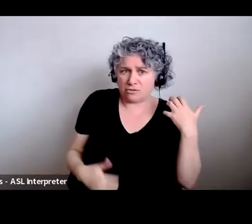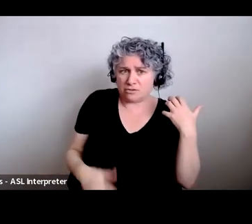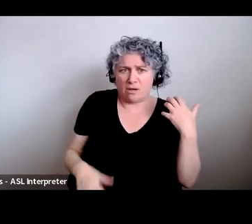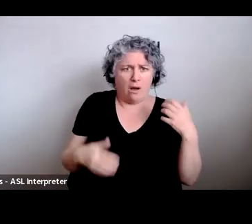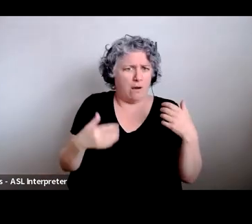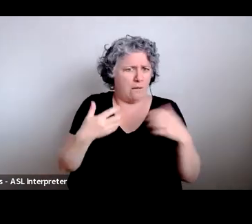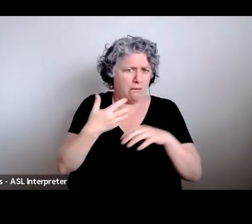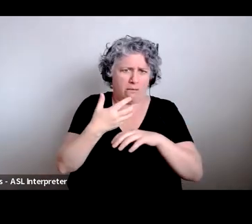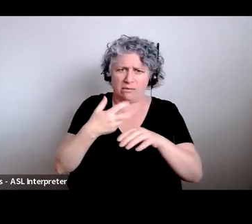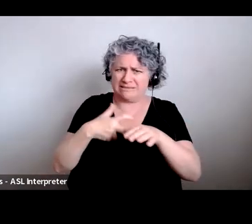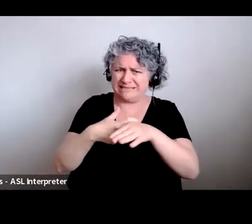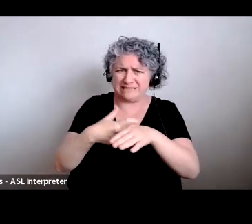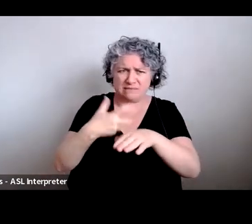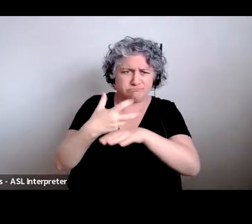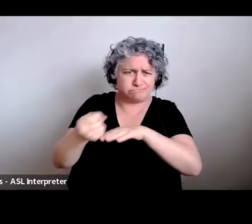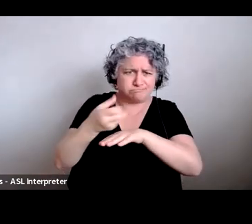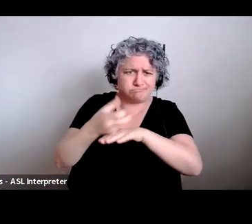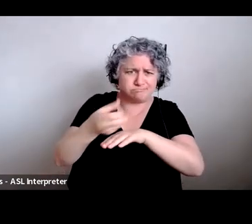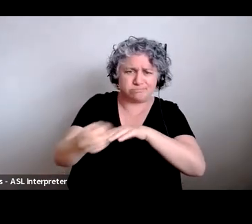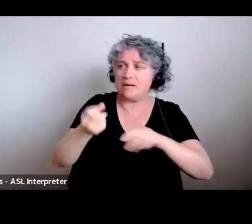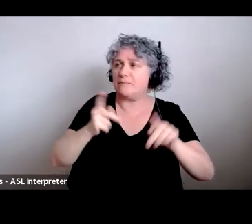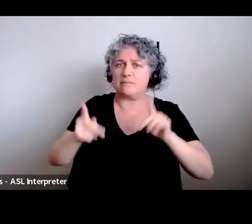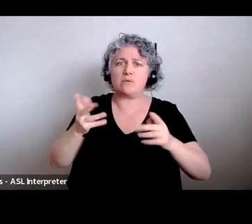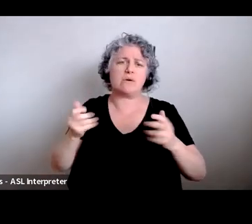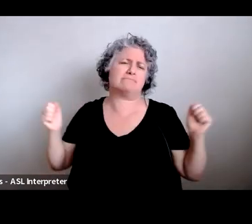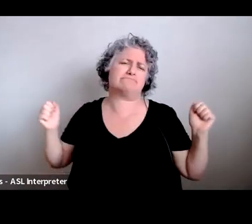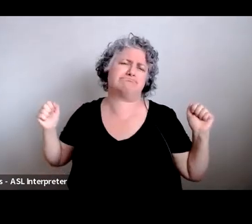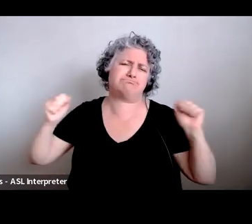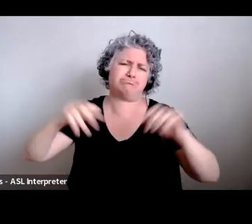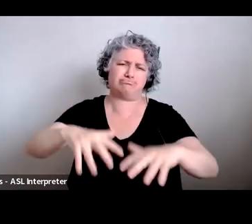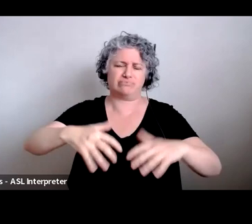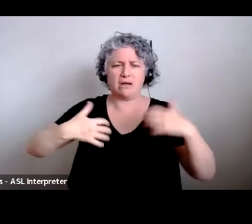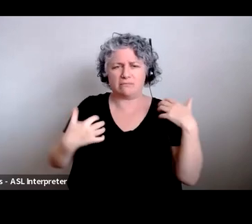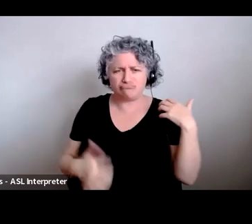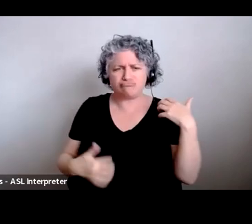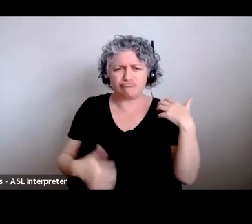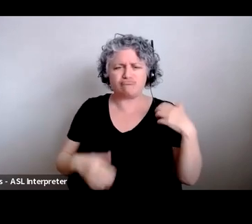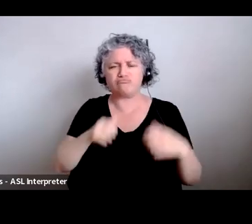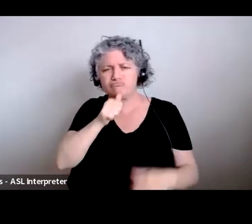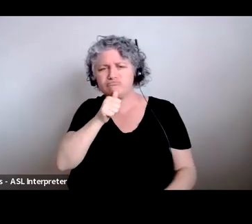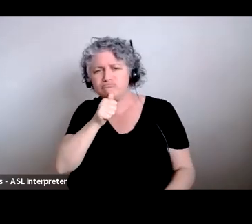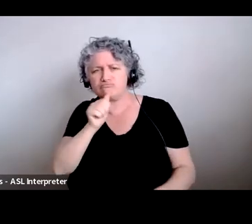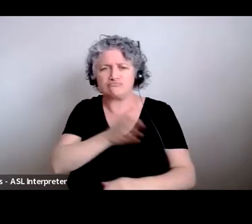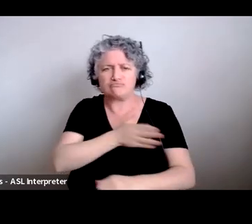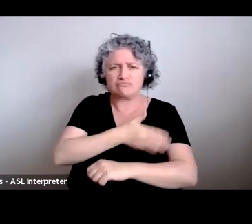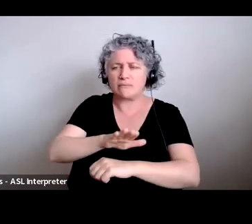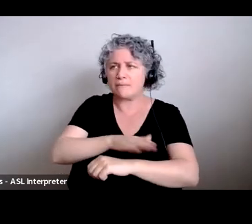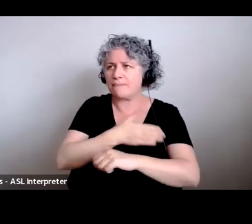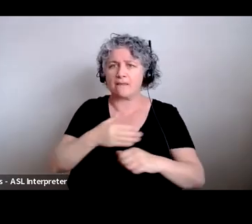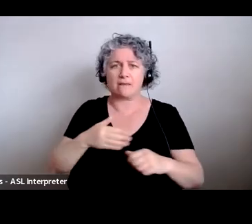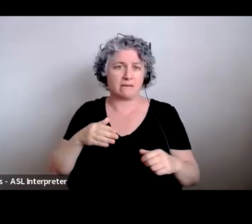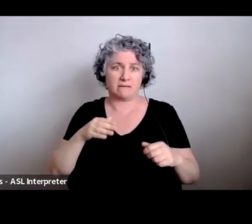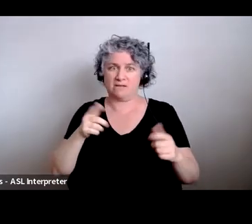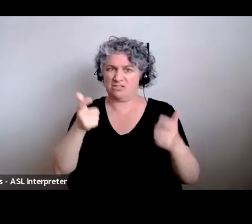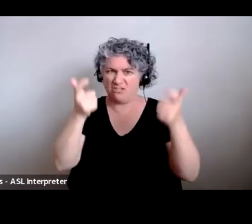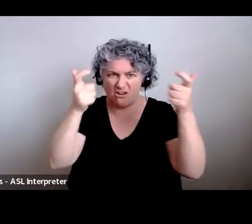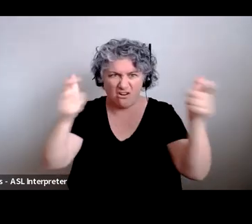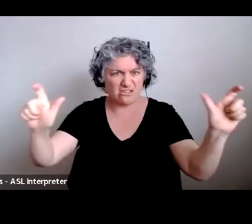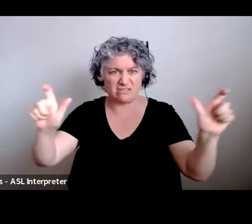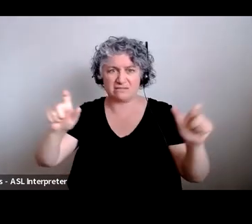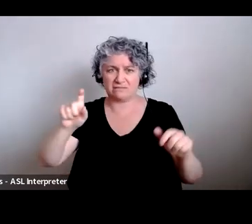People want to go see live music shows, big, huge scale ones that cost hundreds and hundreds of dollars. People want to go